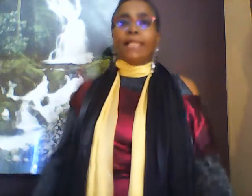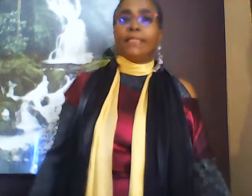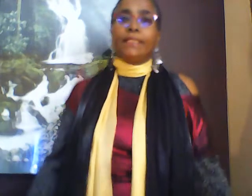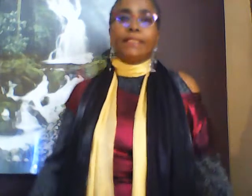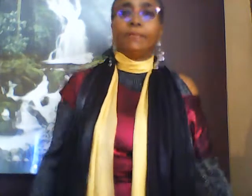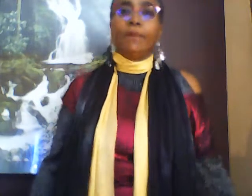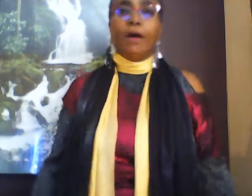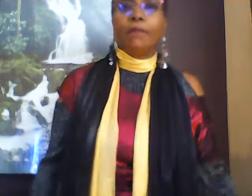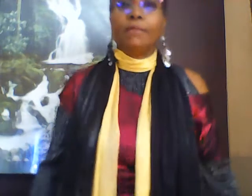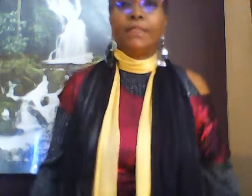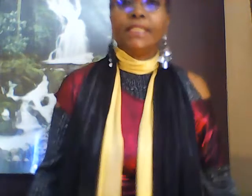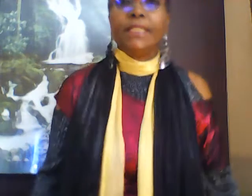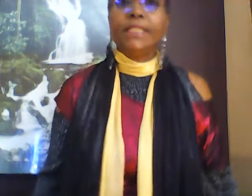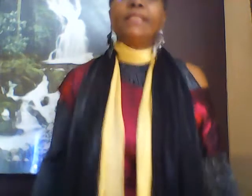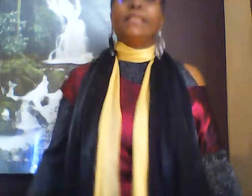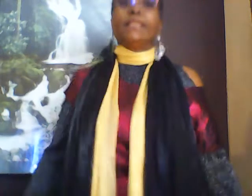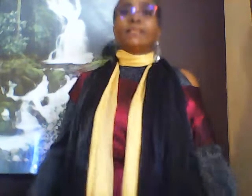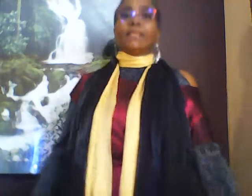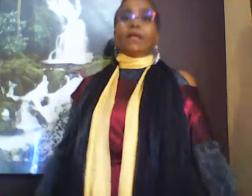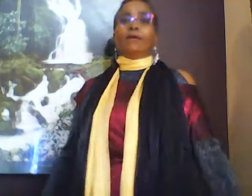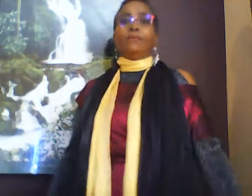Paradoxically, more bleeding is coming.